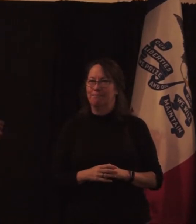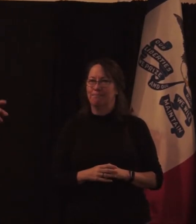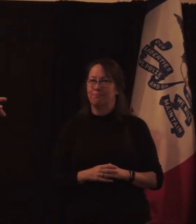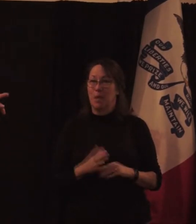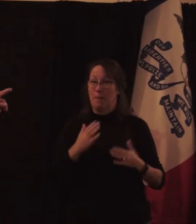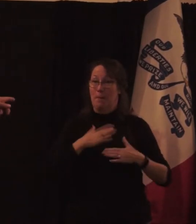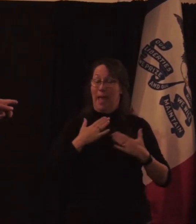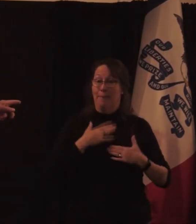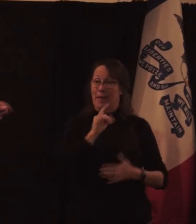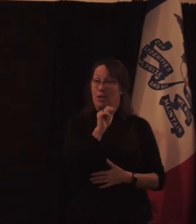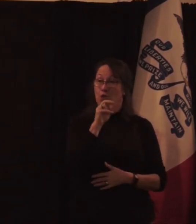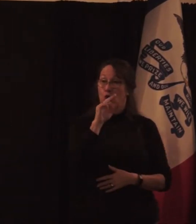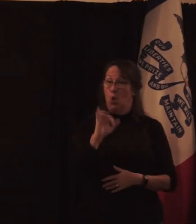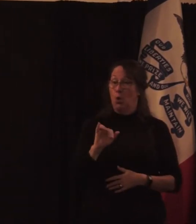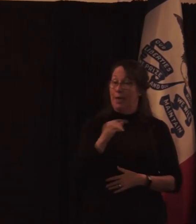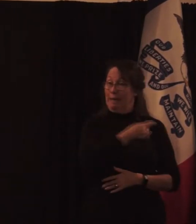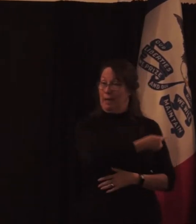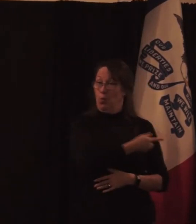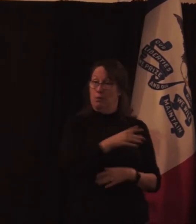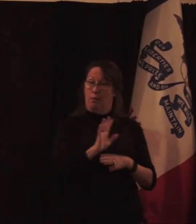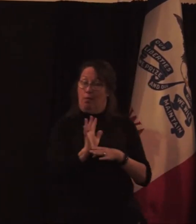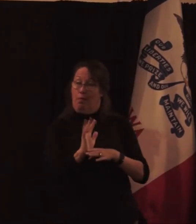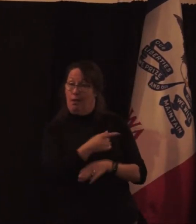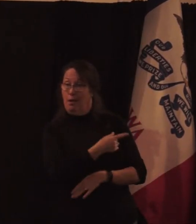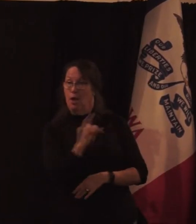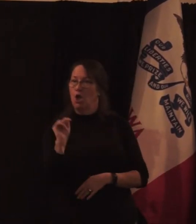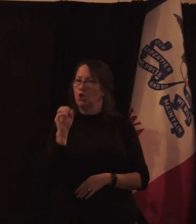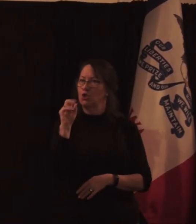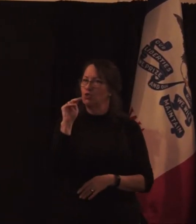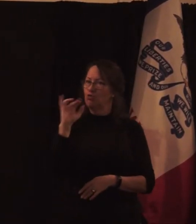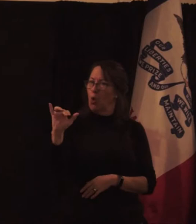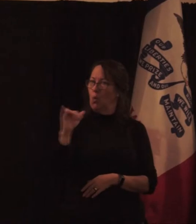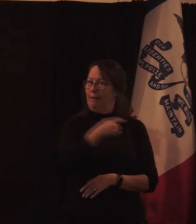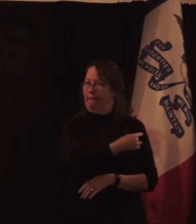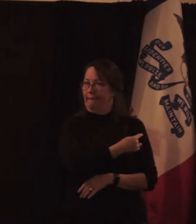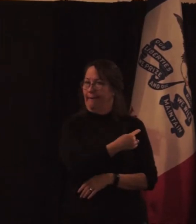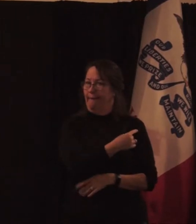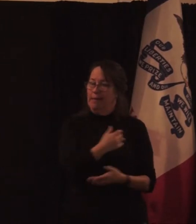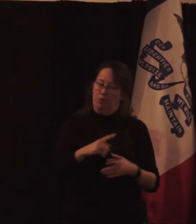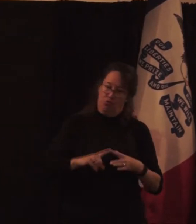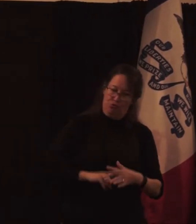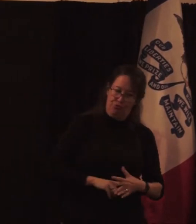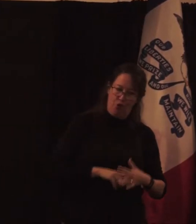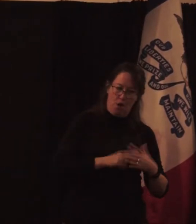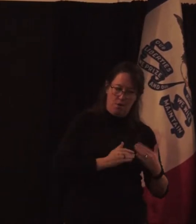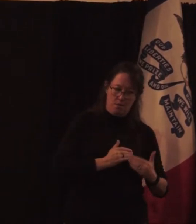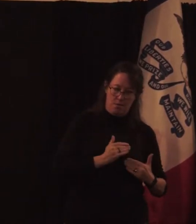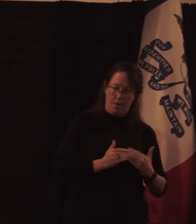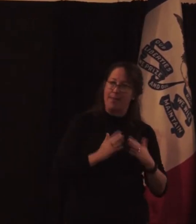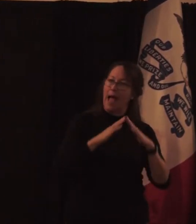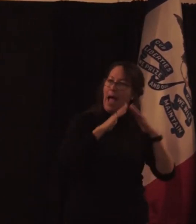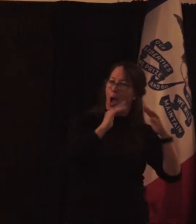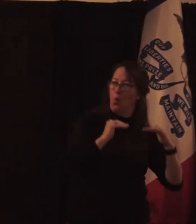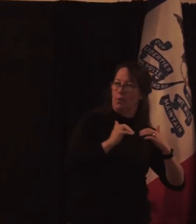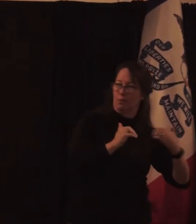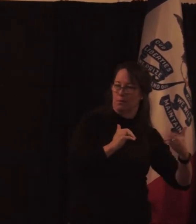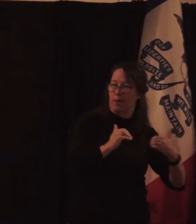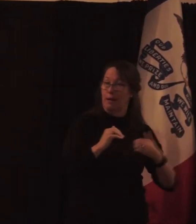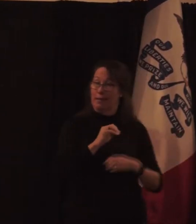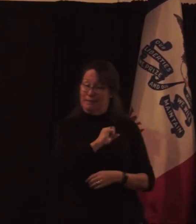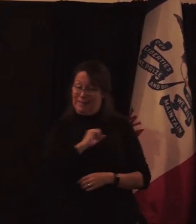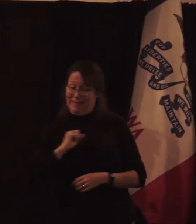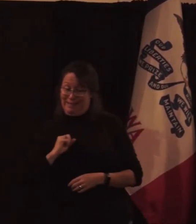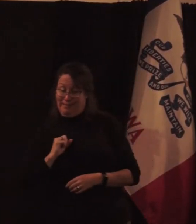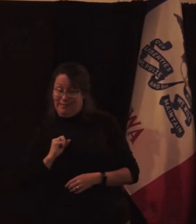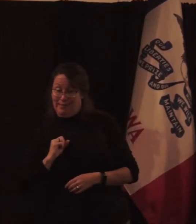And I'm glad that Tony Coelho was here. You know, Tony was one of the first people to start it in the House and in the